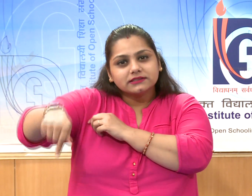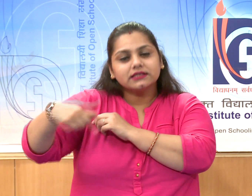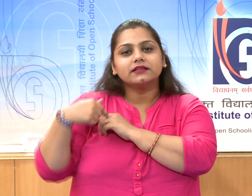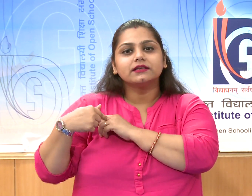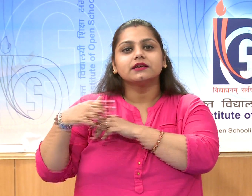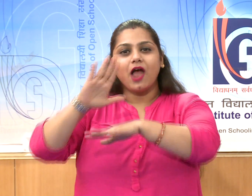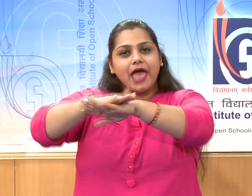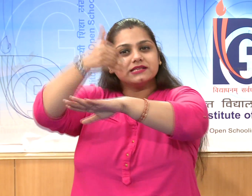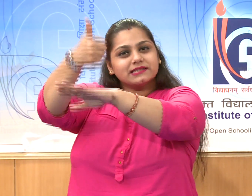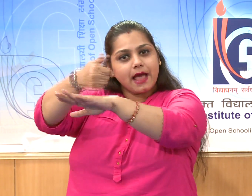established